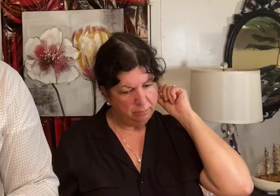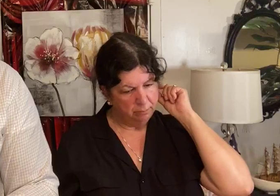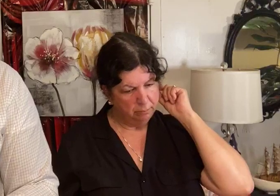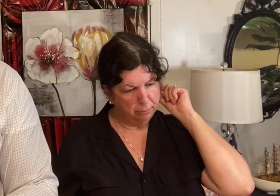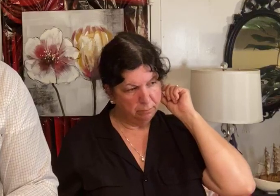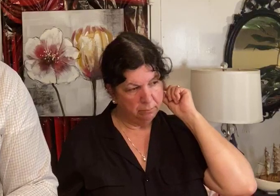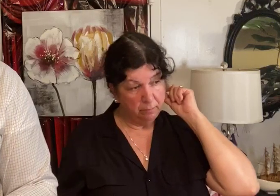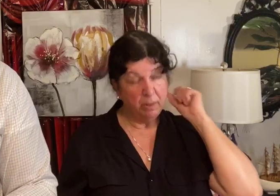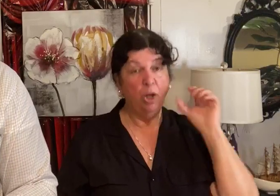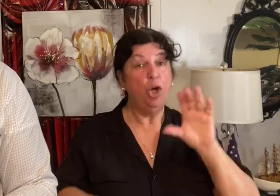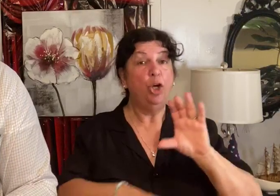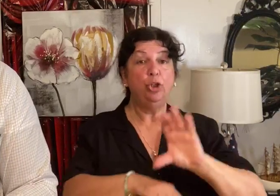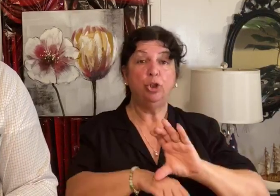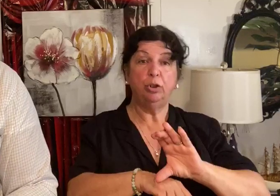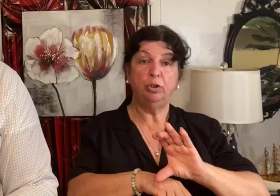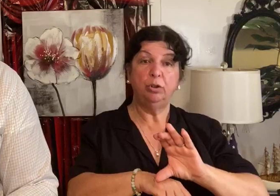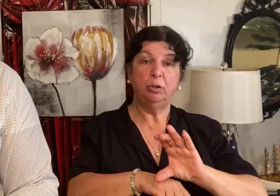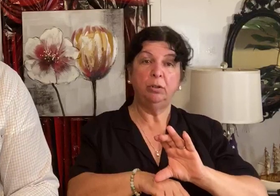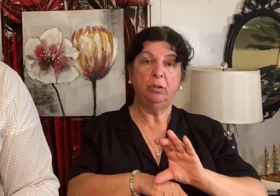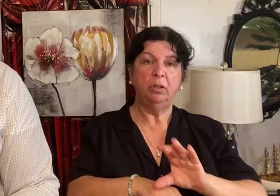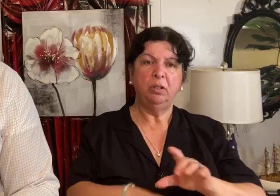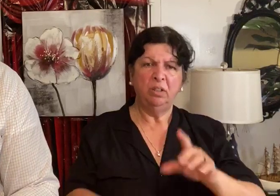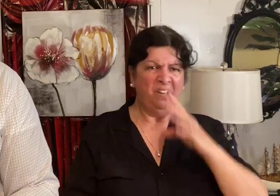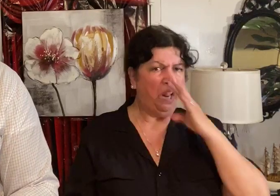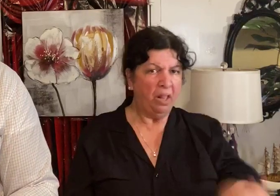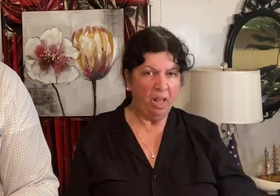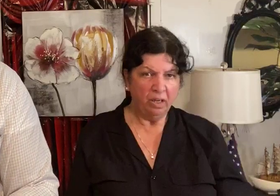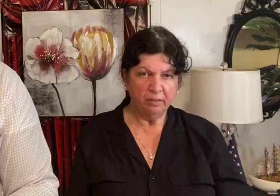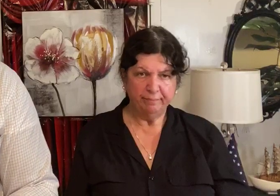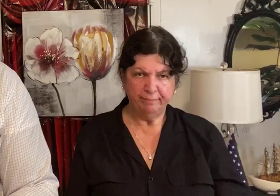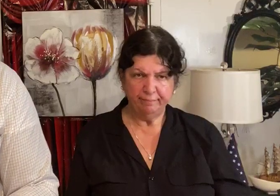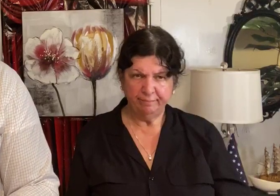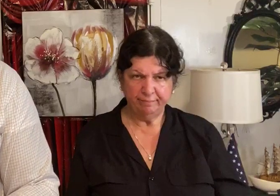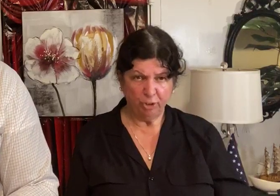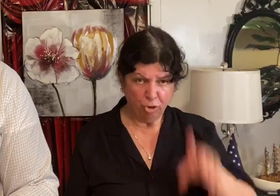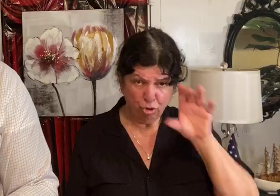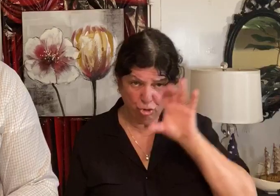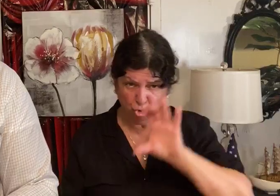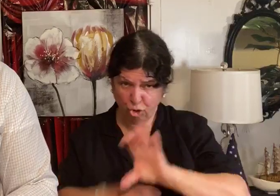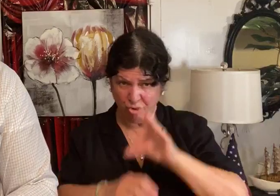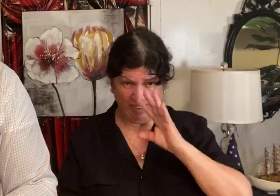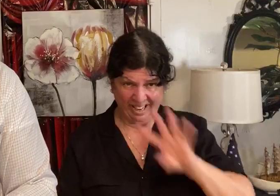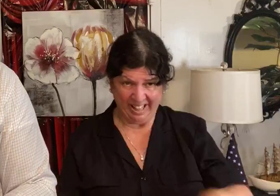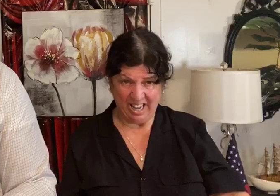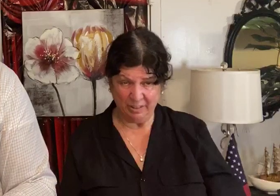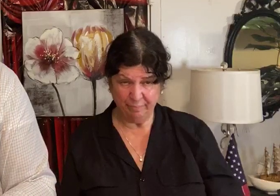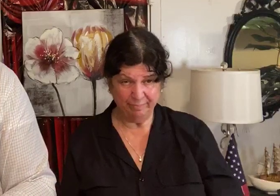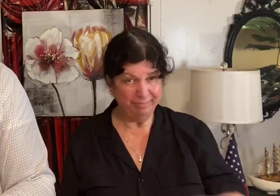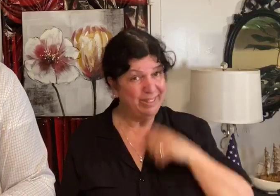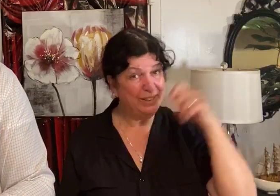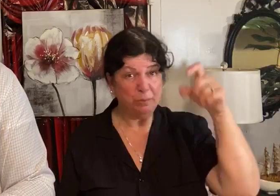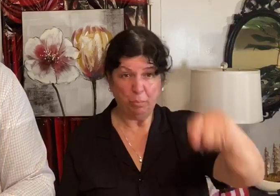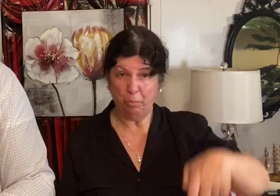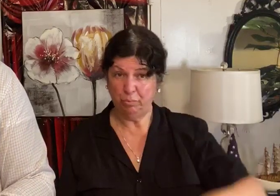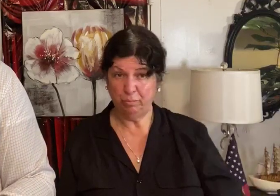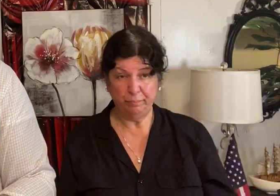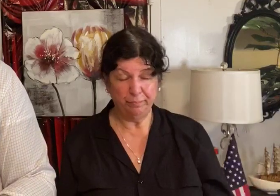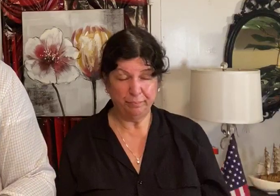The church is not to be treated with neglect. And I fear sometimes that's what we